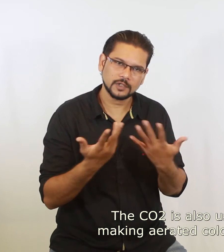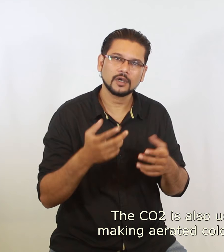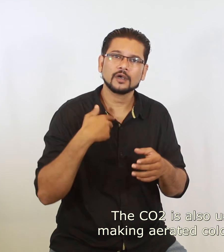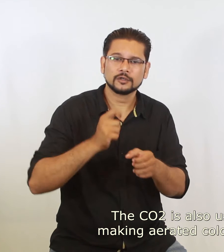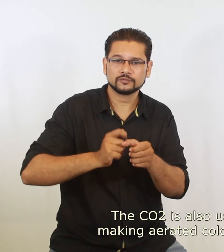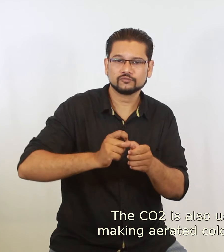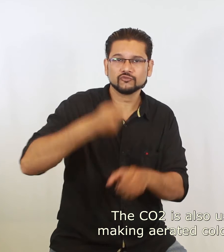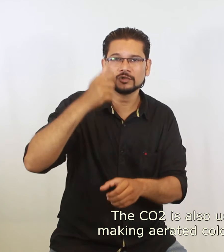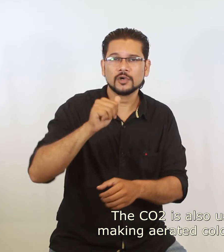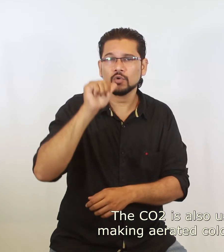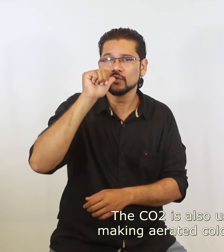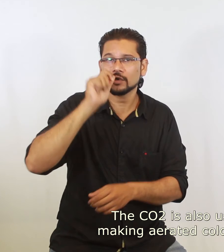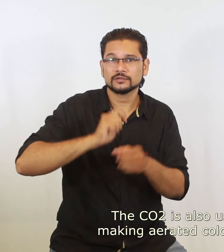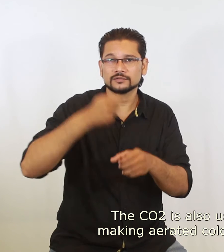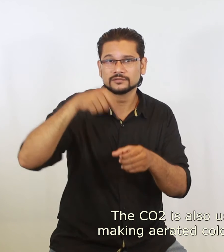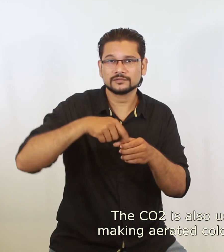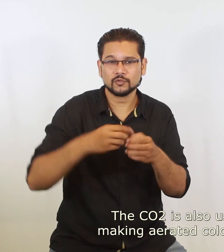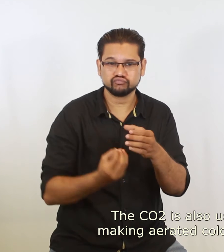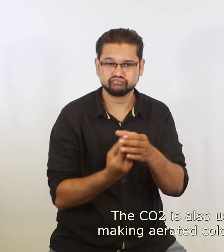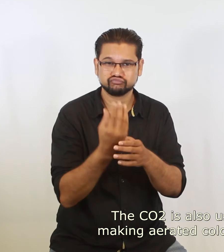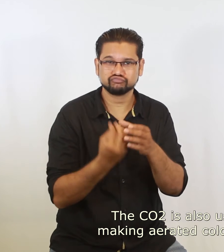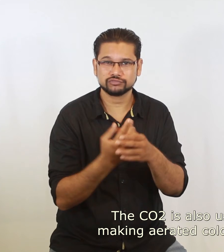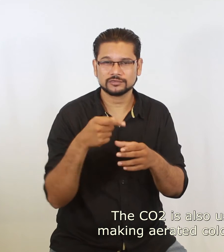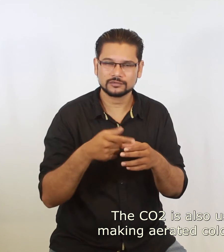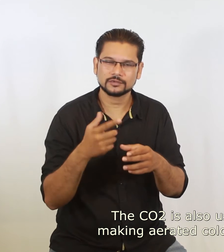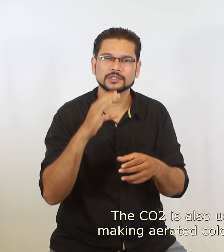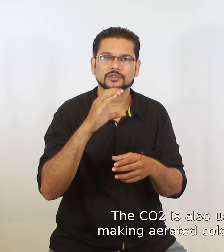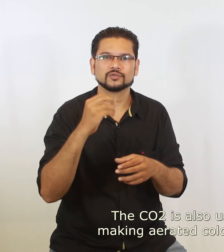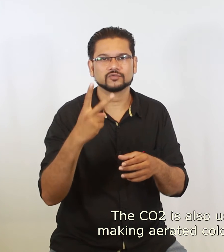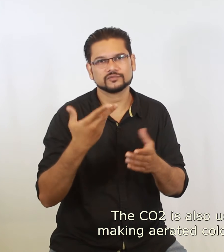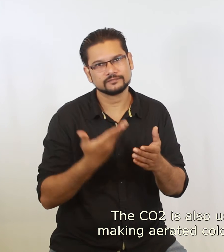The CO2 is also used in making aerated cold drinks.